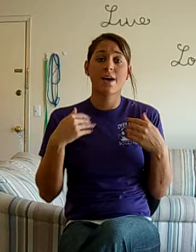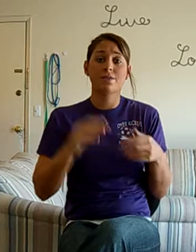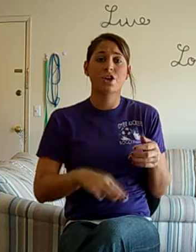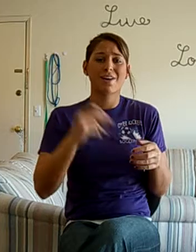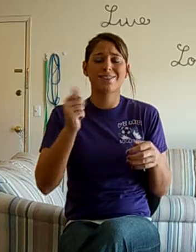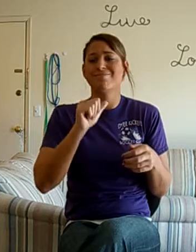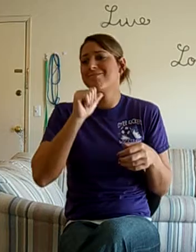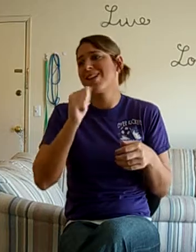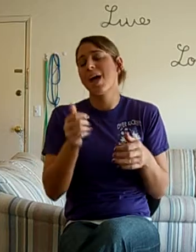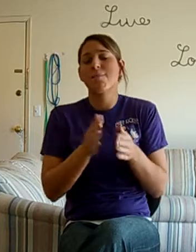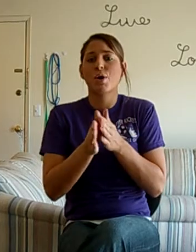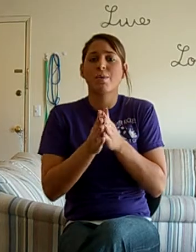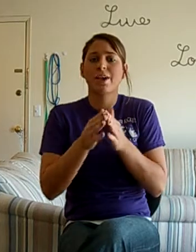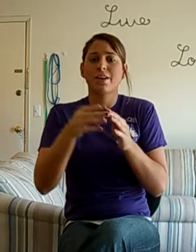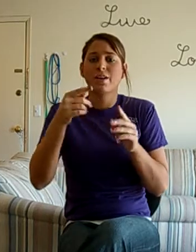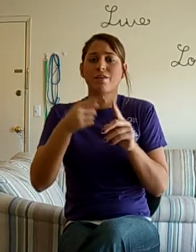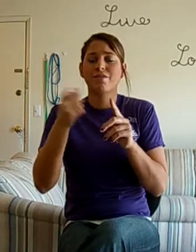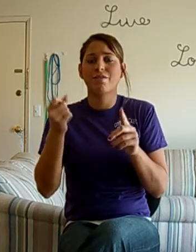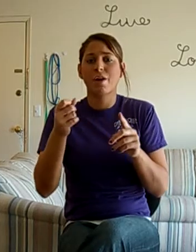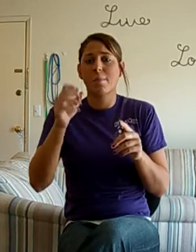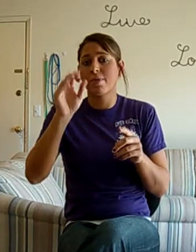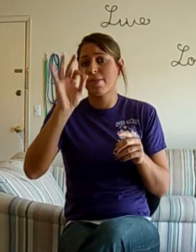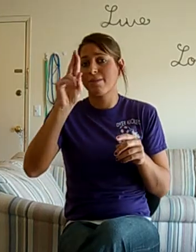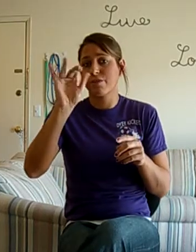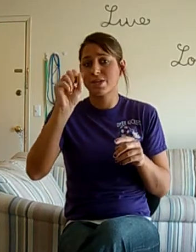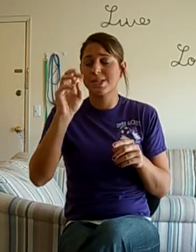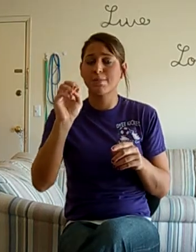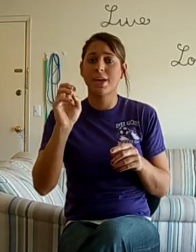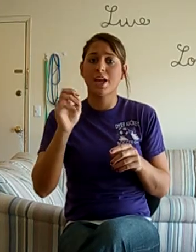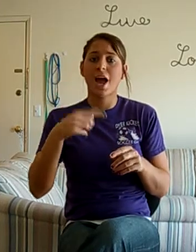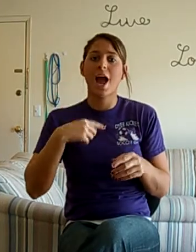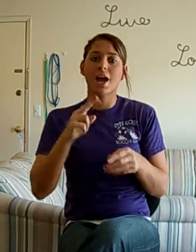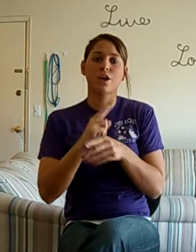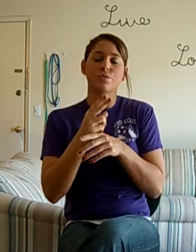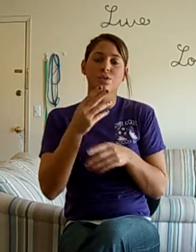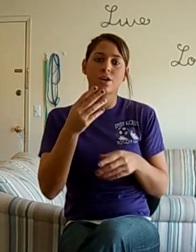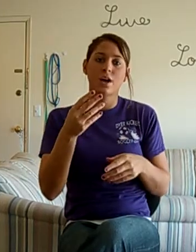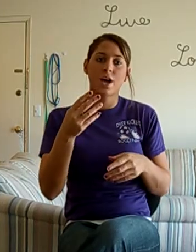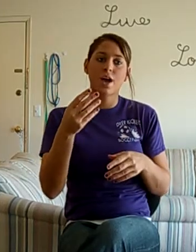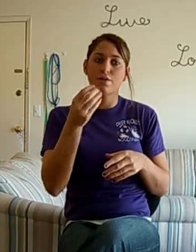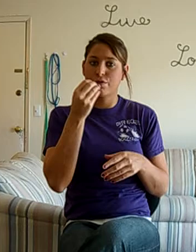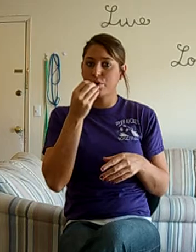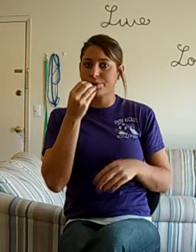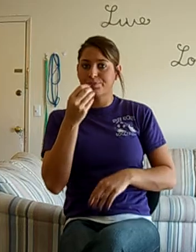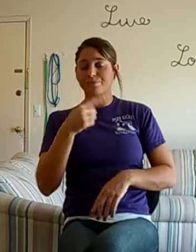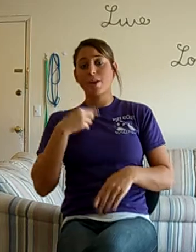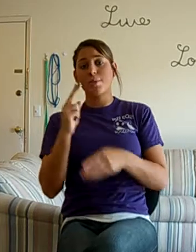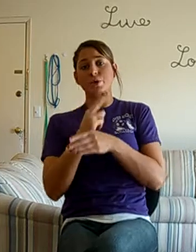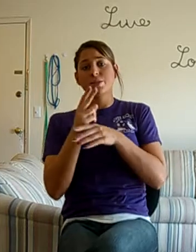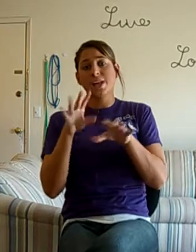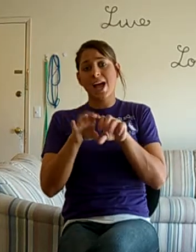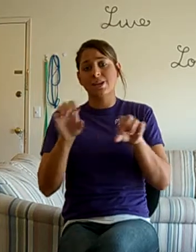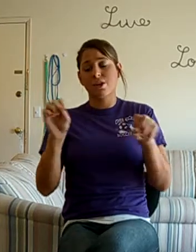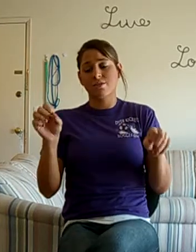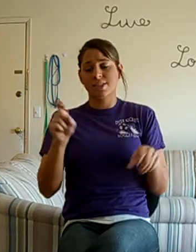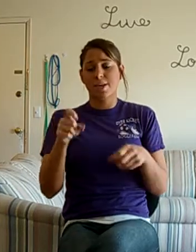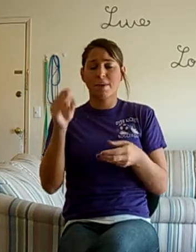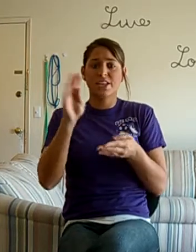actually use food. Now, again, remember the treats need to be small. Again, I'm using hot dogs over here. We're going to use Supernova for